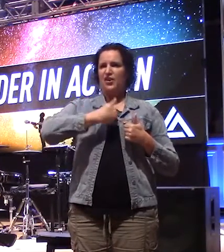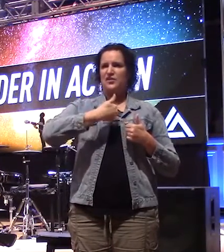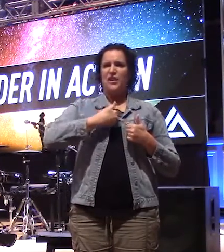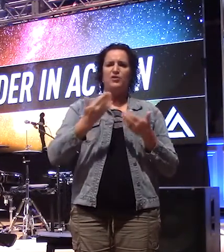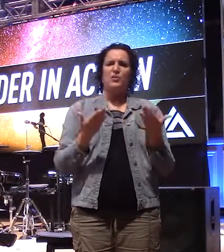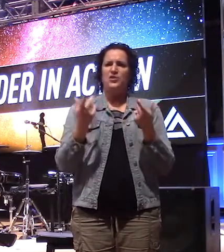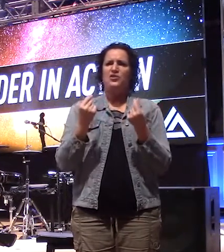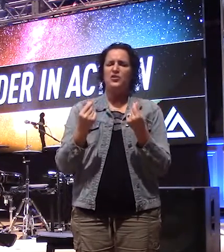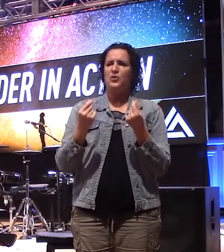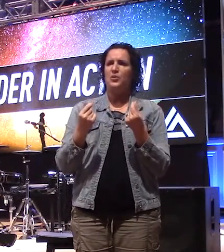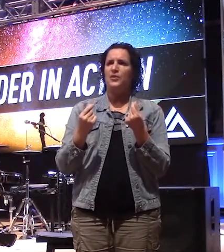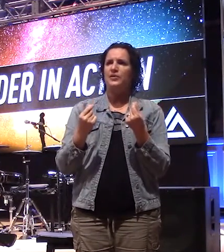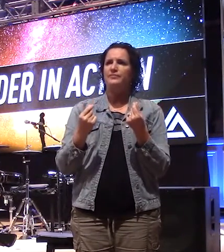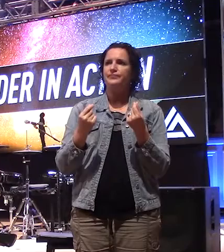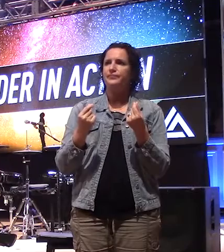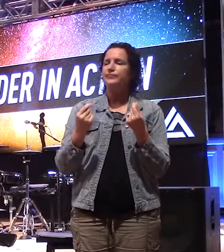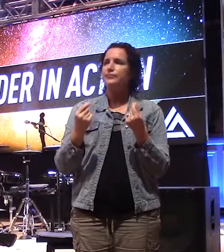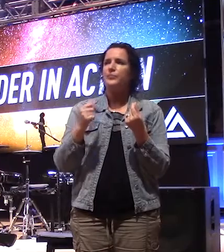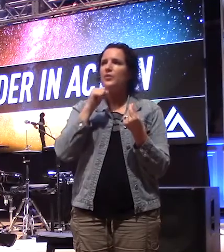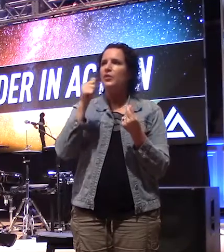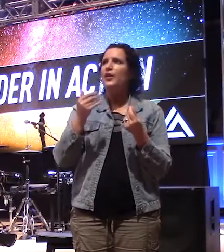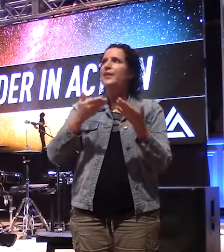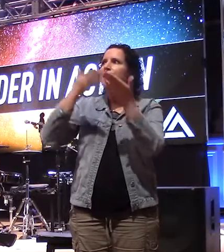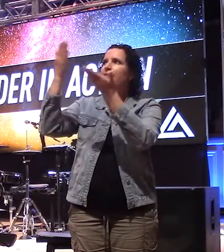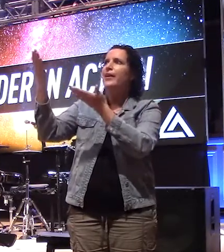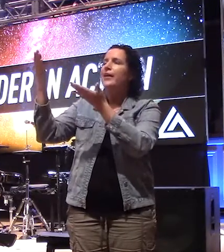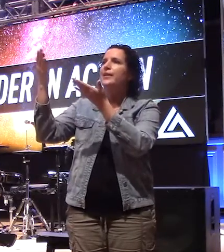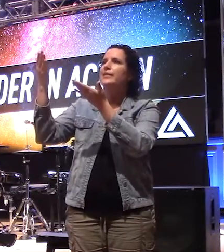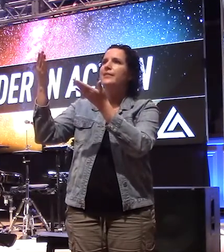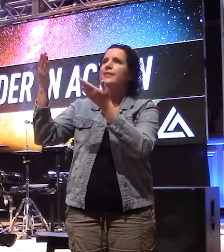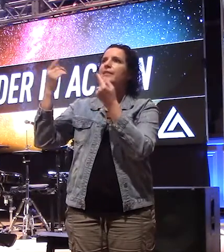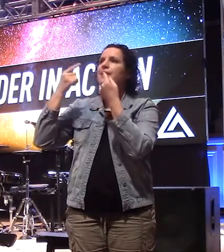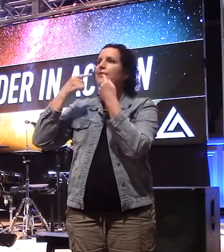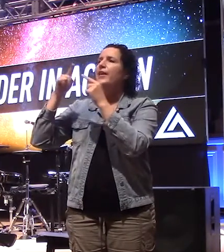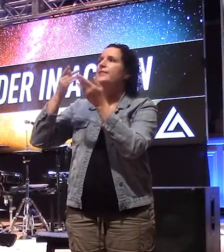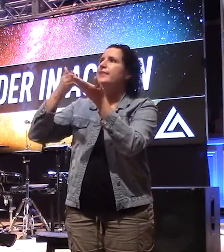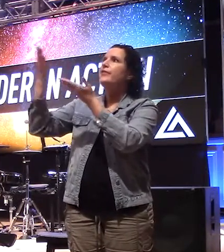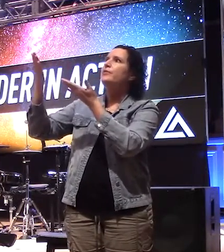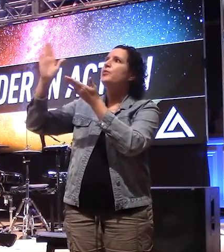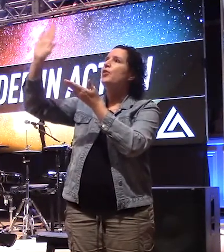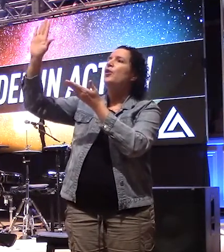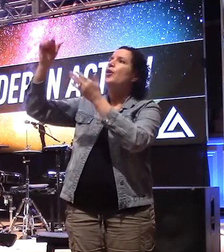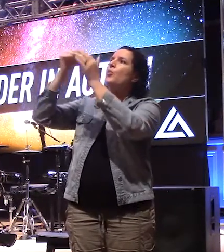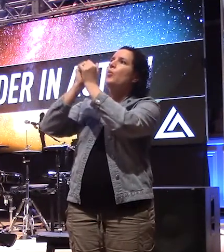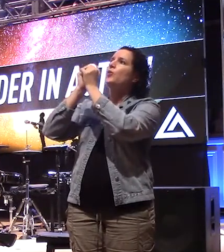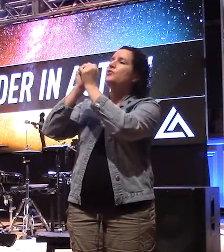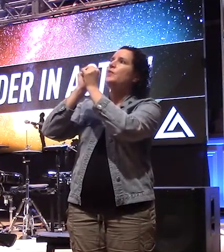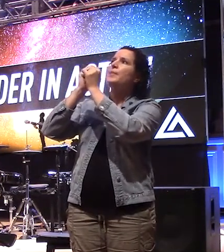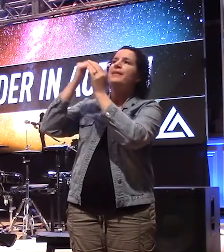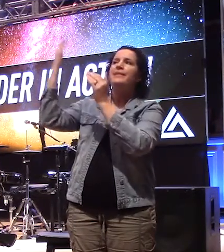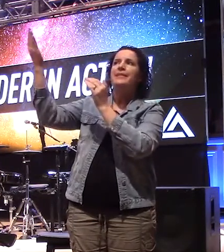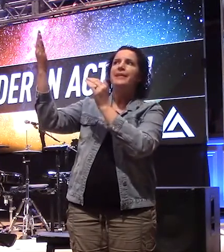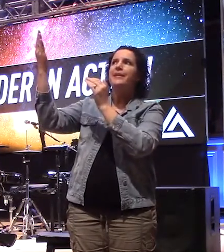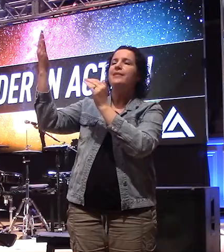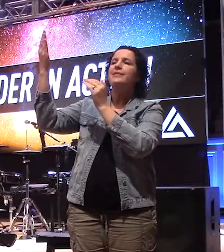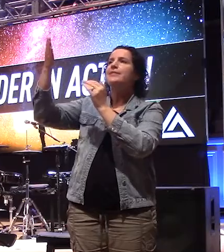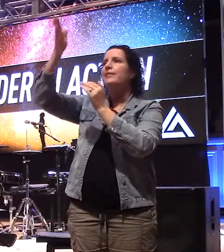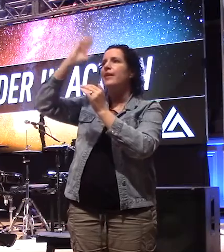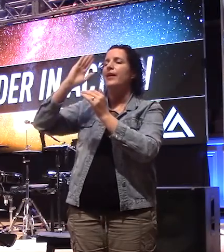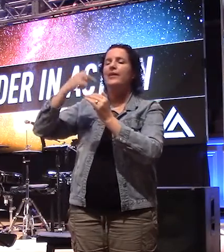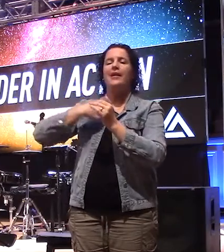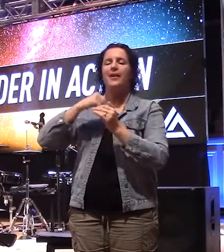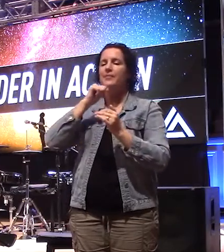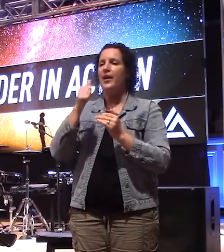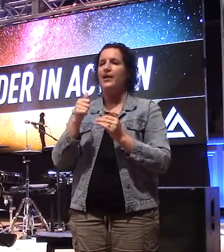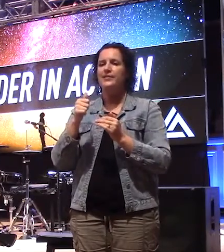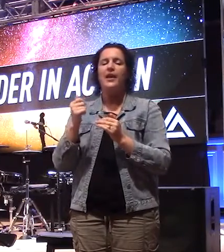God advice, give him your worship. He does not have to explain to you. He is God, I am not, and I'm okay. And until